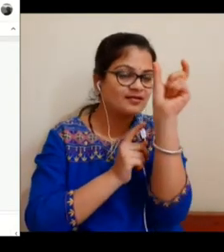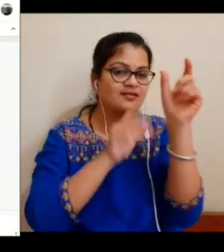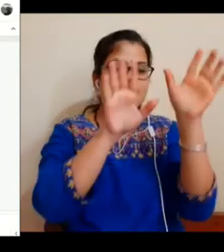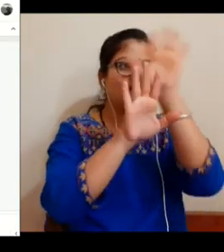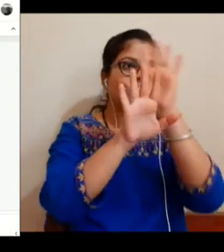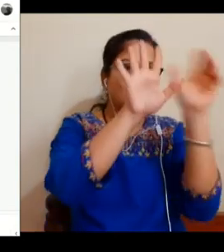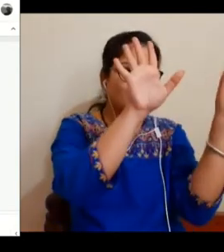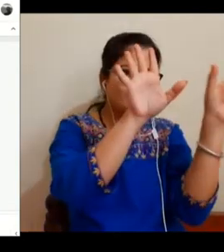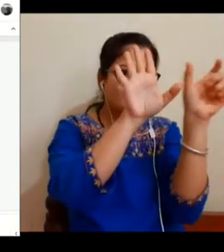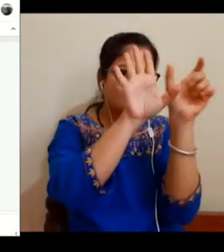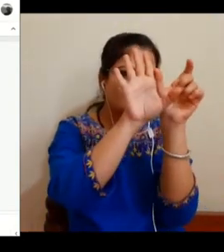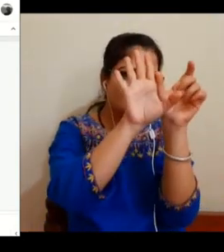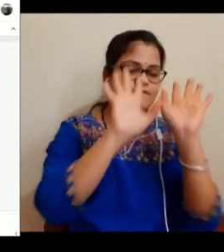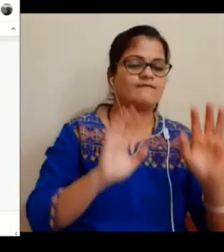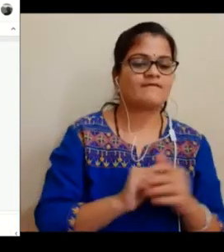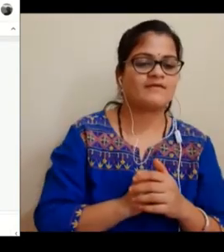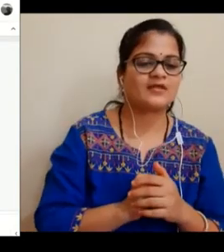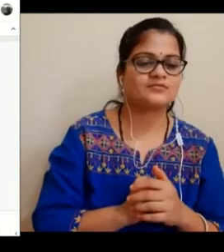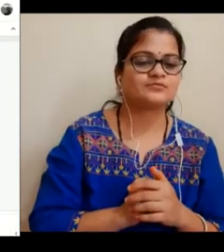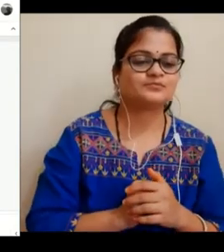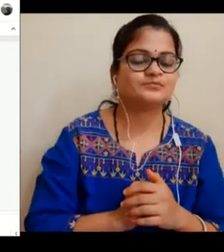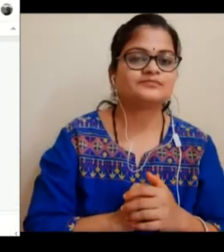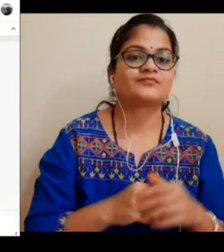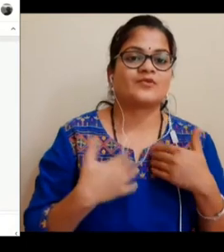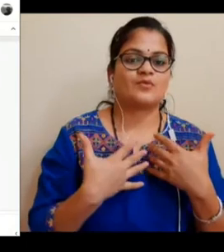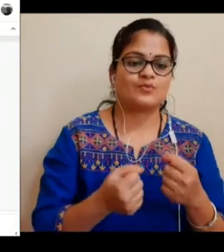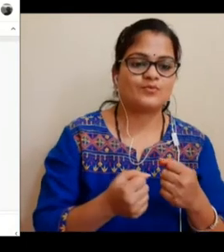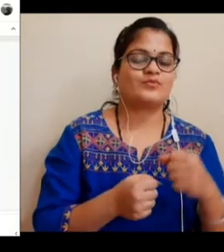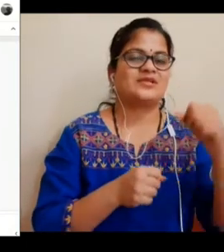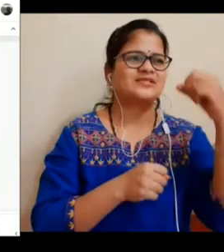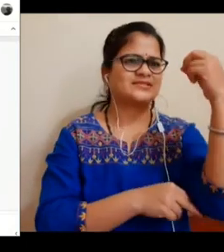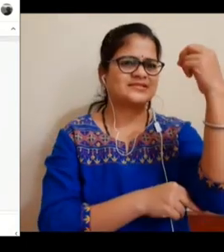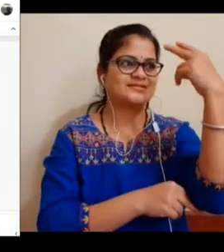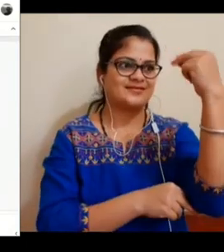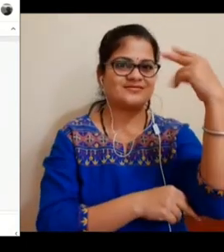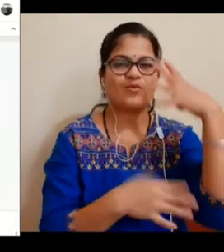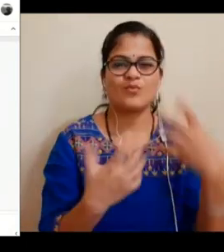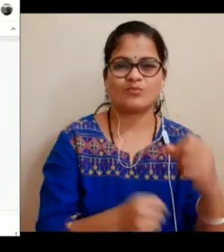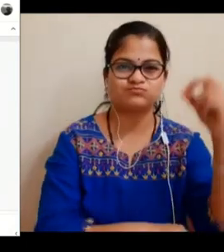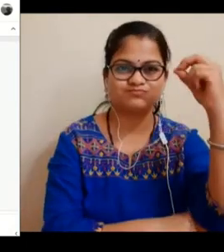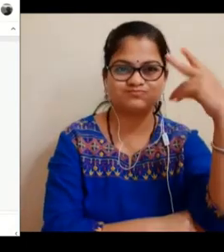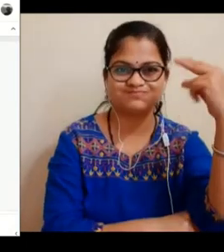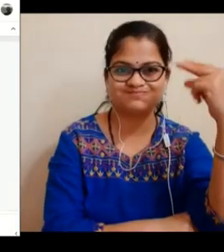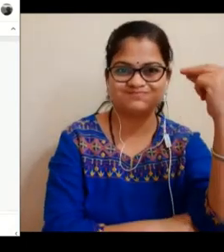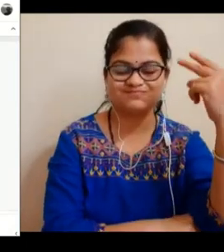the moon a little, and now you want the stars to shine, no? So maybe I